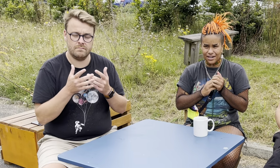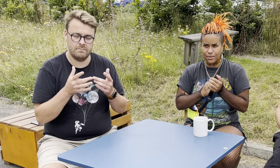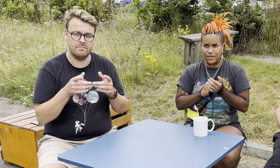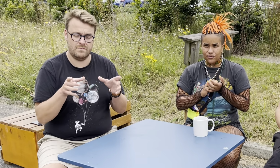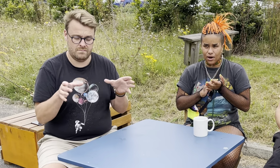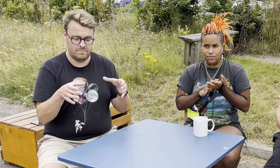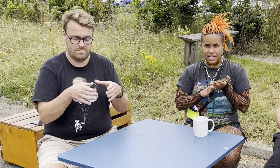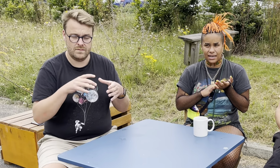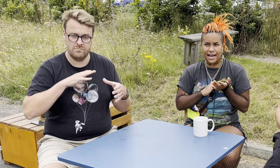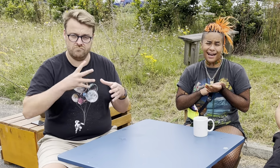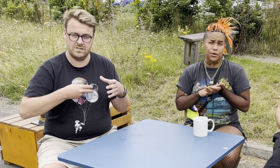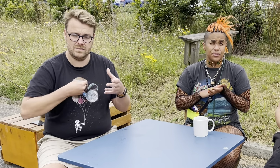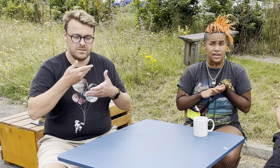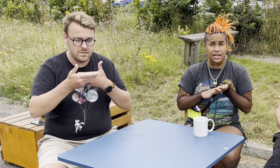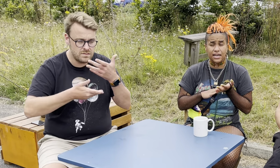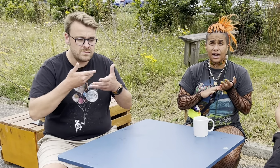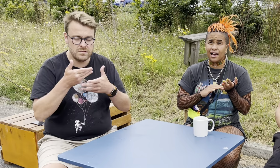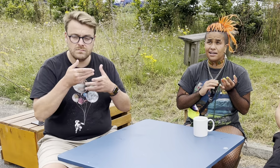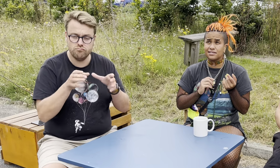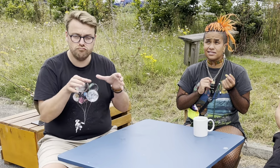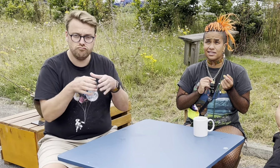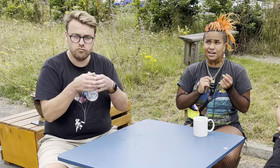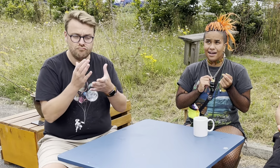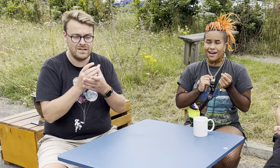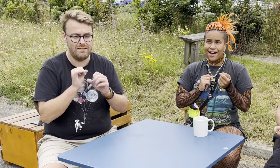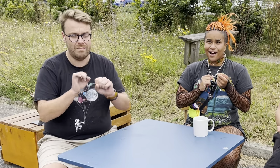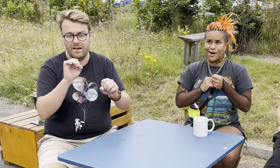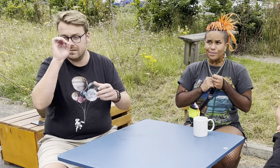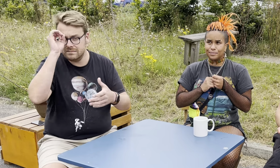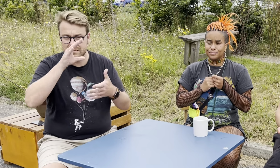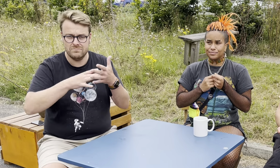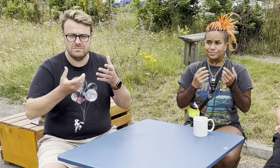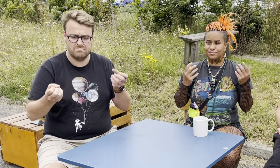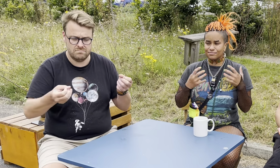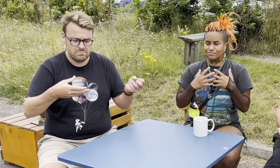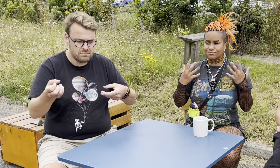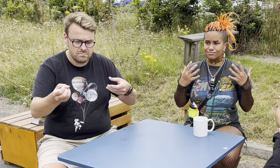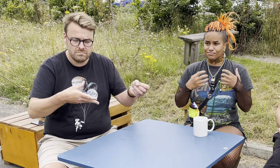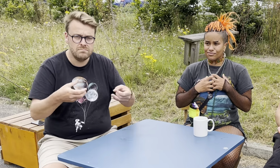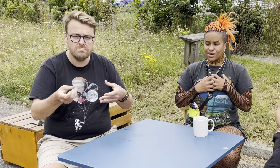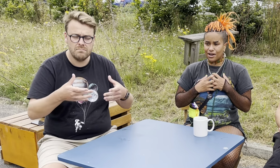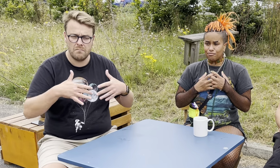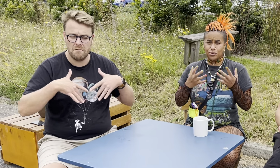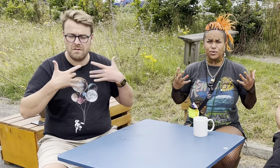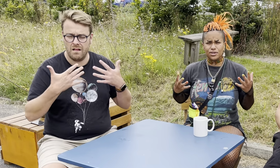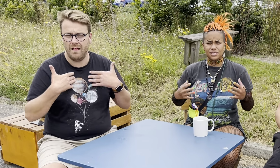way that felt really like healthy and kind of broad.